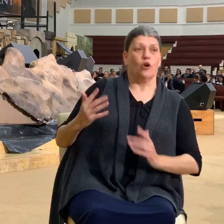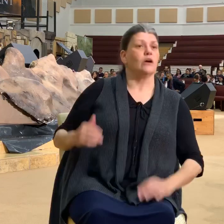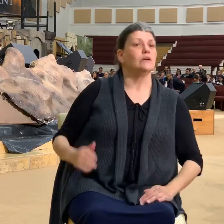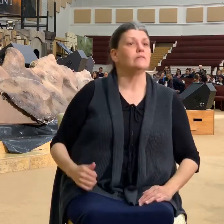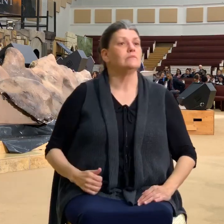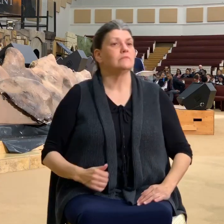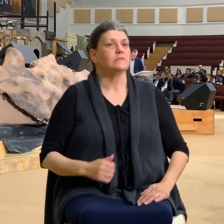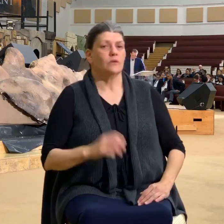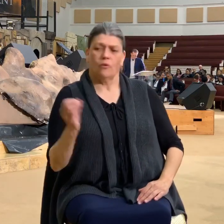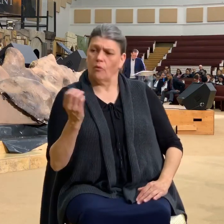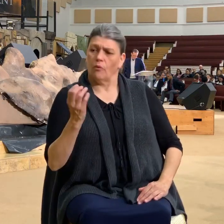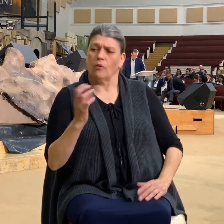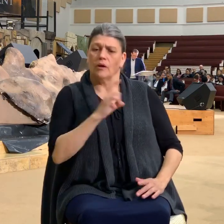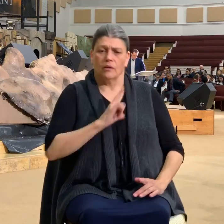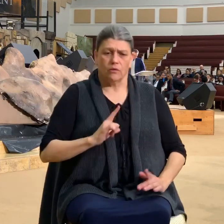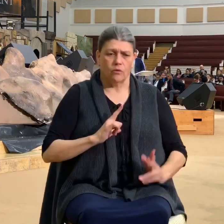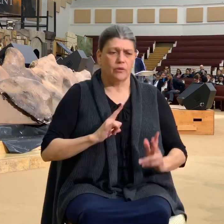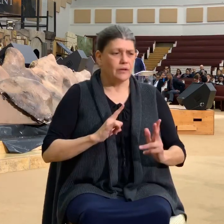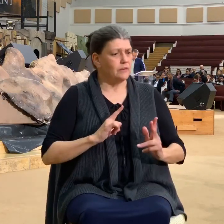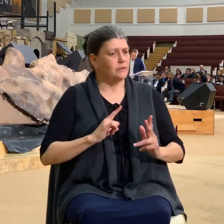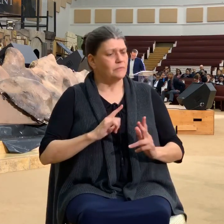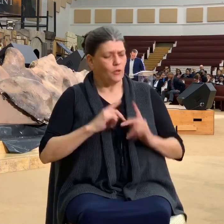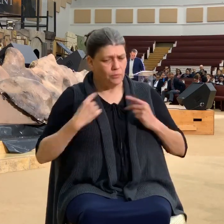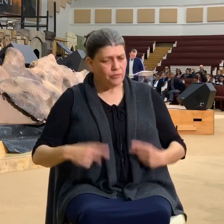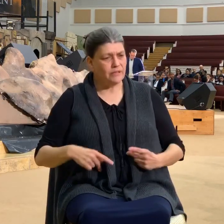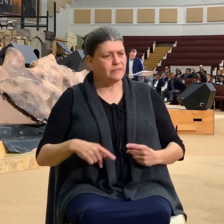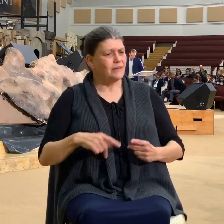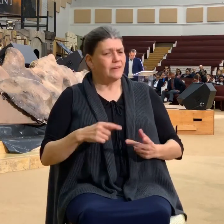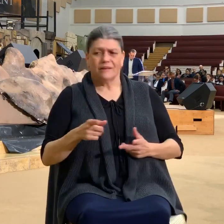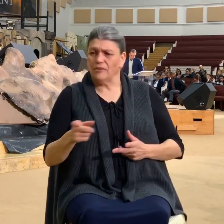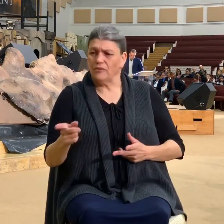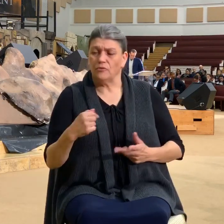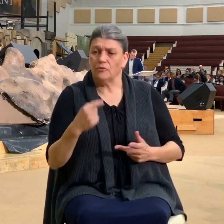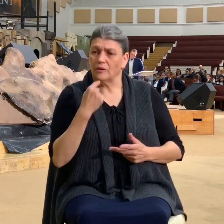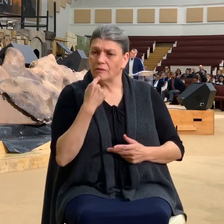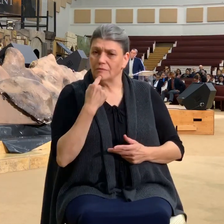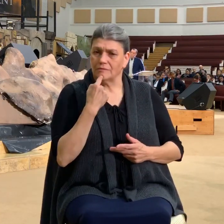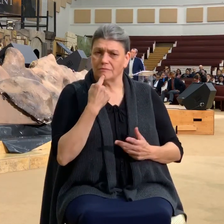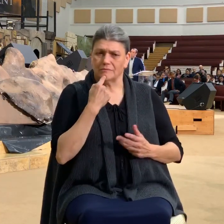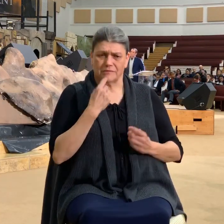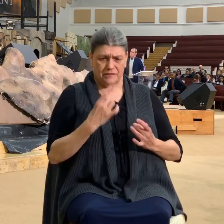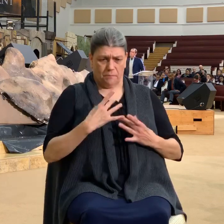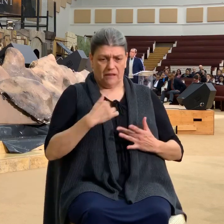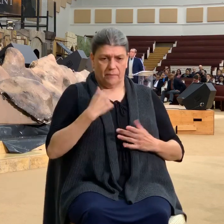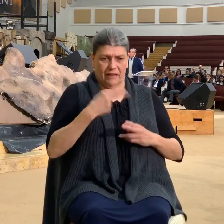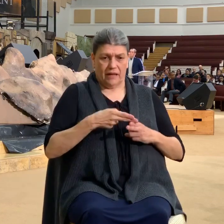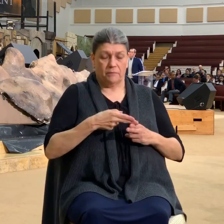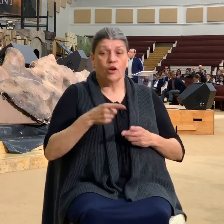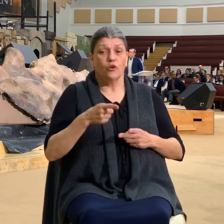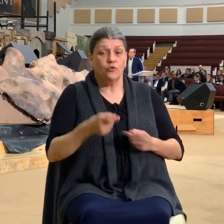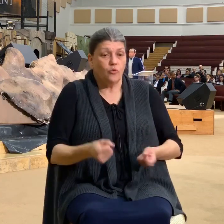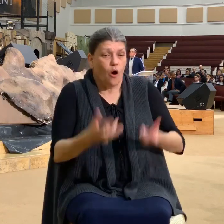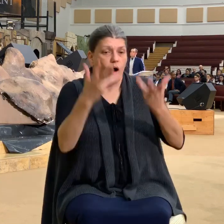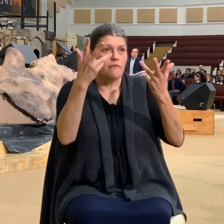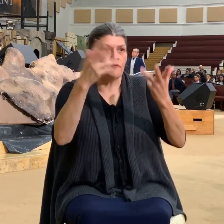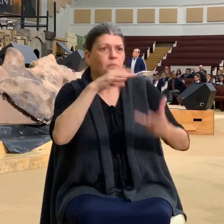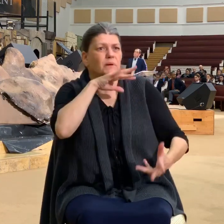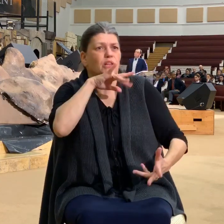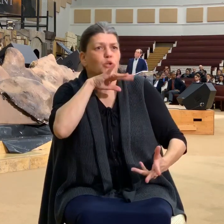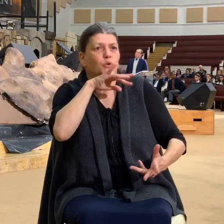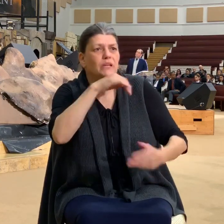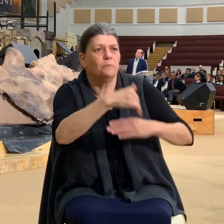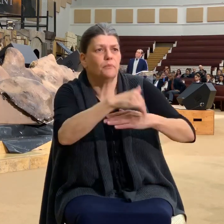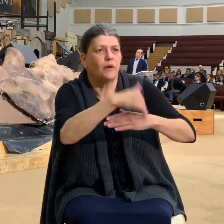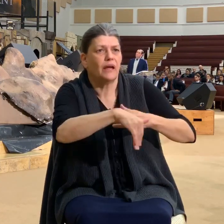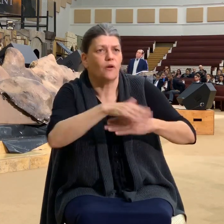that despise my name? And you say, wherein have we despised your name? He said, you offered polluted bread upon my altar. He said, where